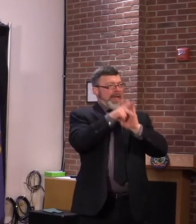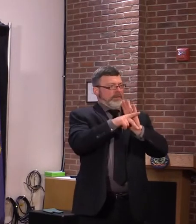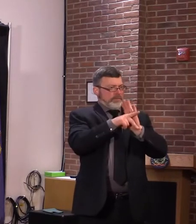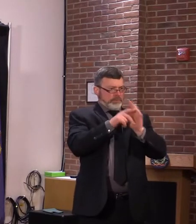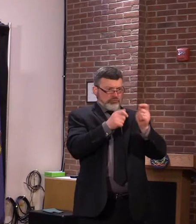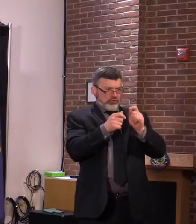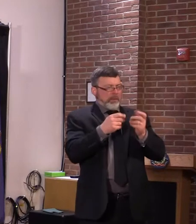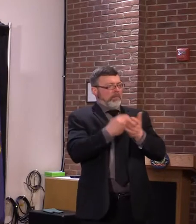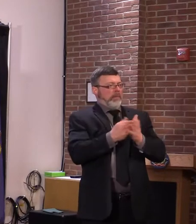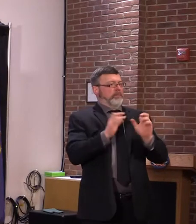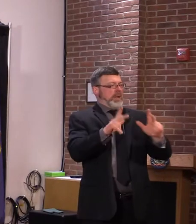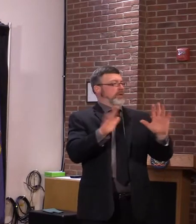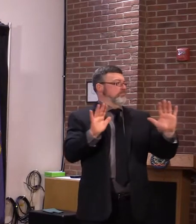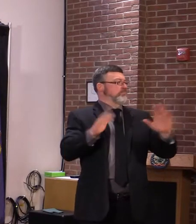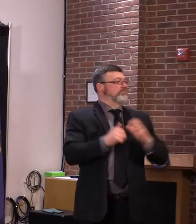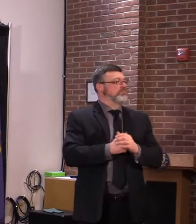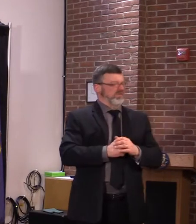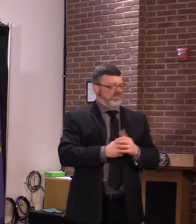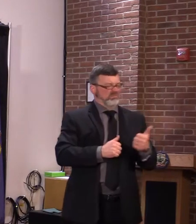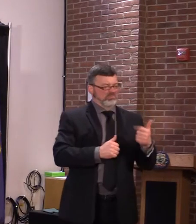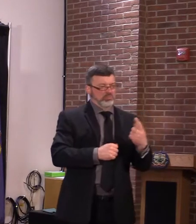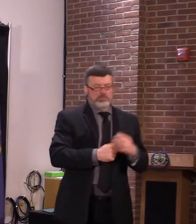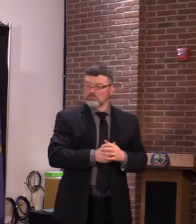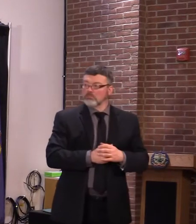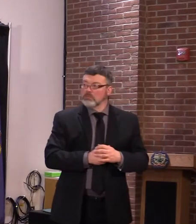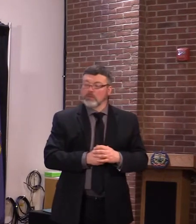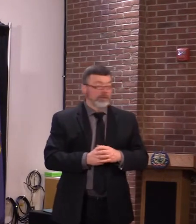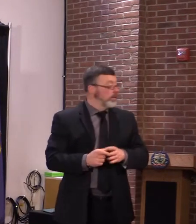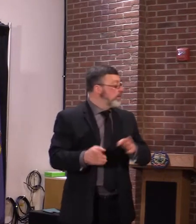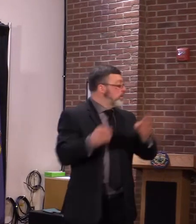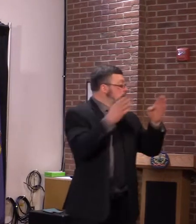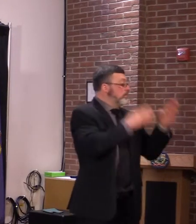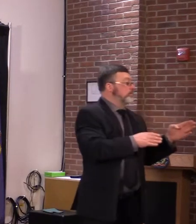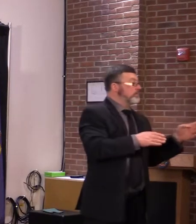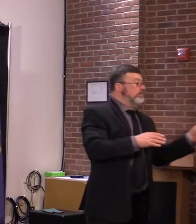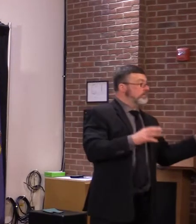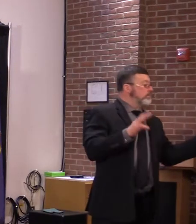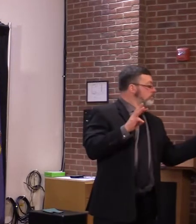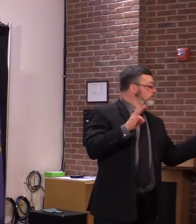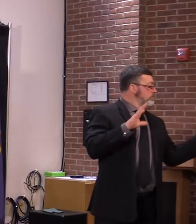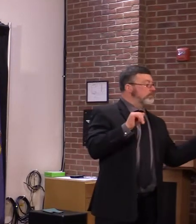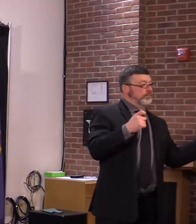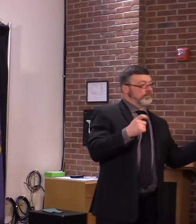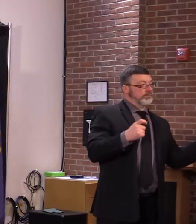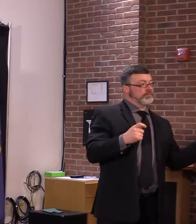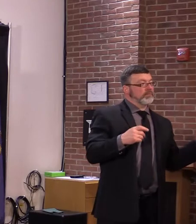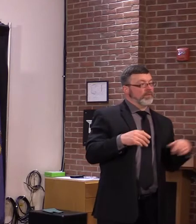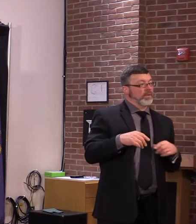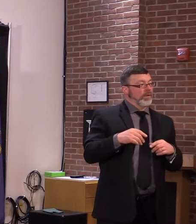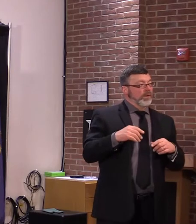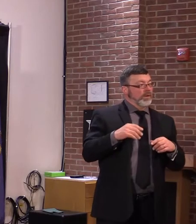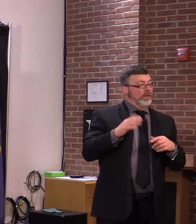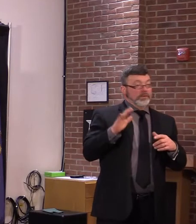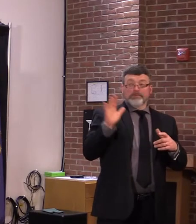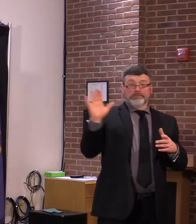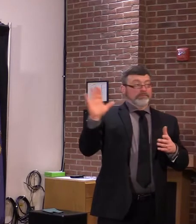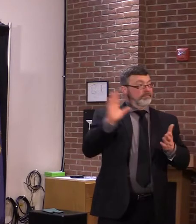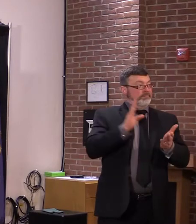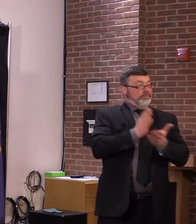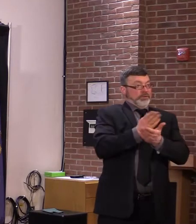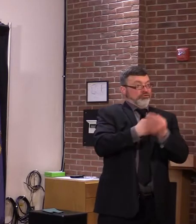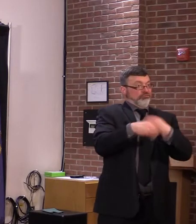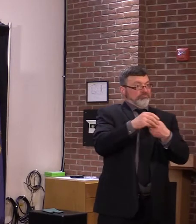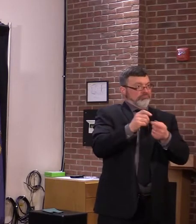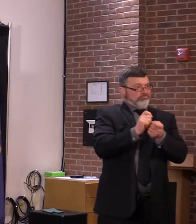Governor Scott, what do you make of the latest version of the Budget Adjustment Act that the Senate is